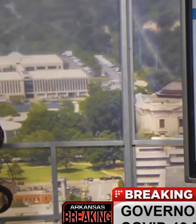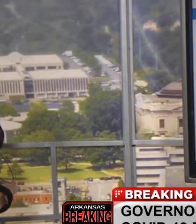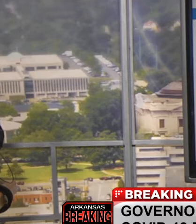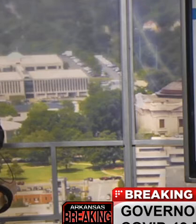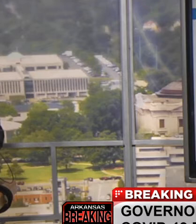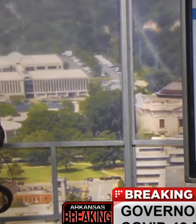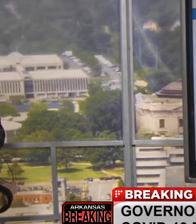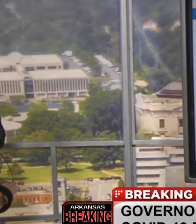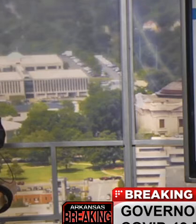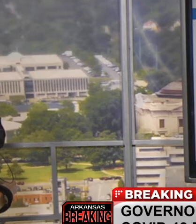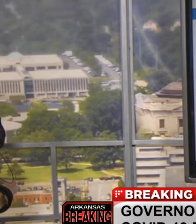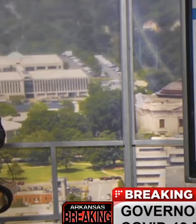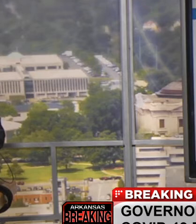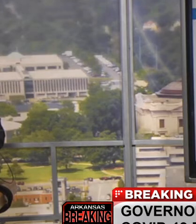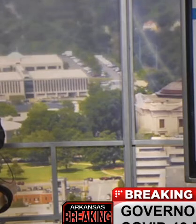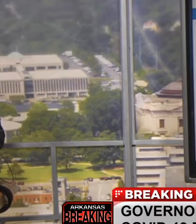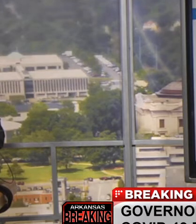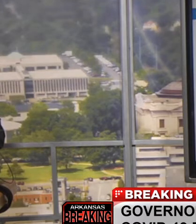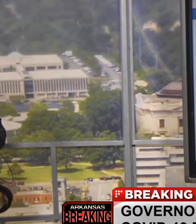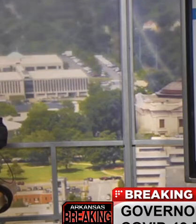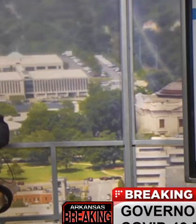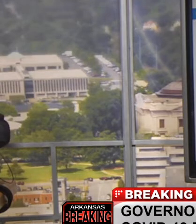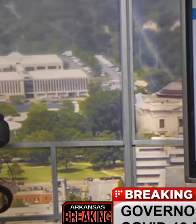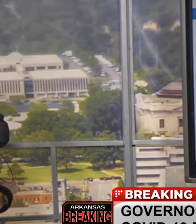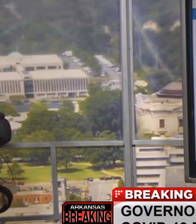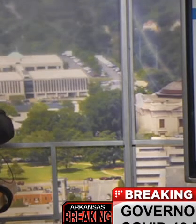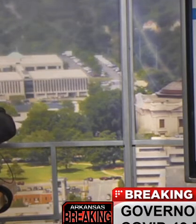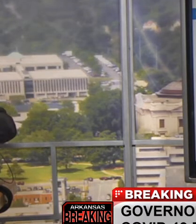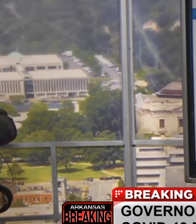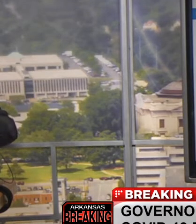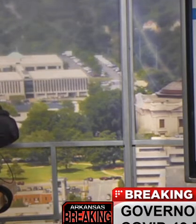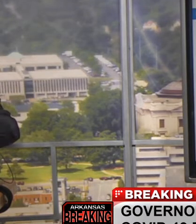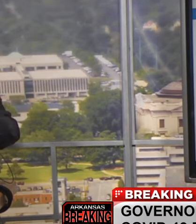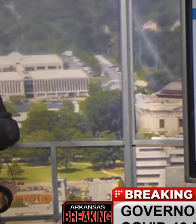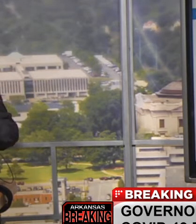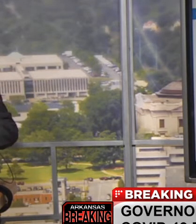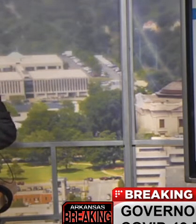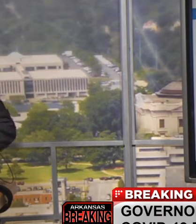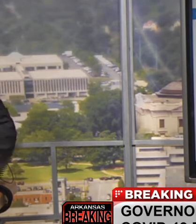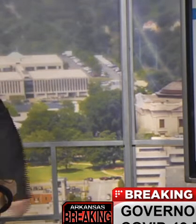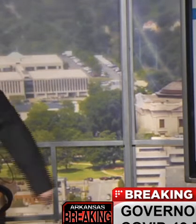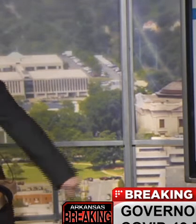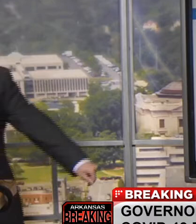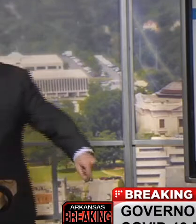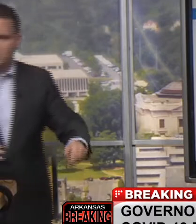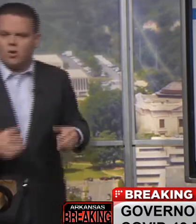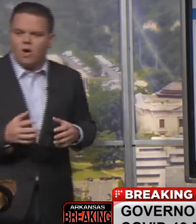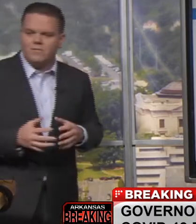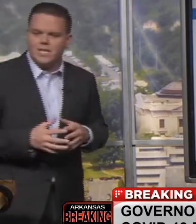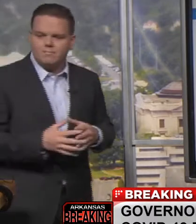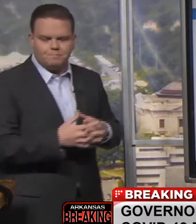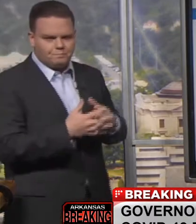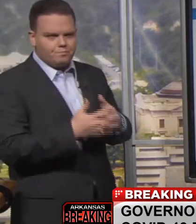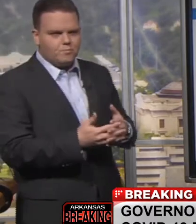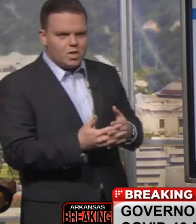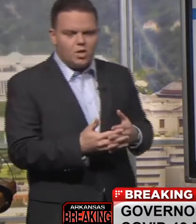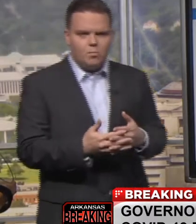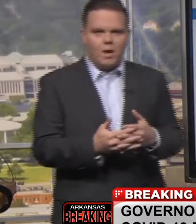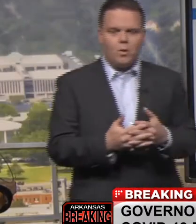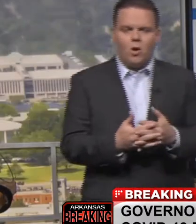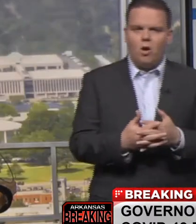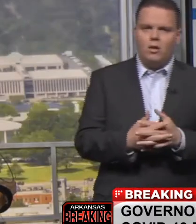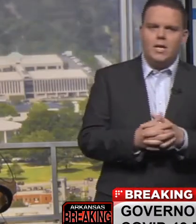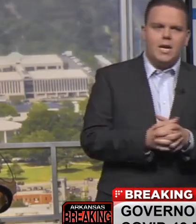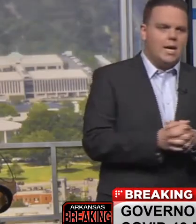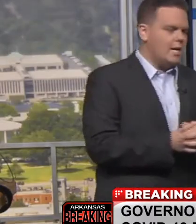numbers that we're seeing from across the state. This is something that we reference often. You